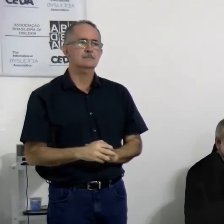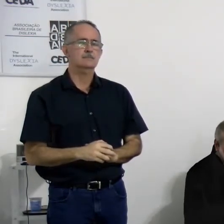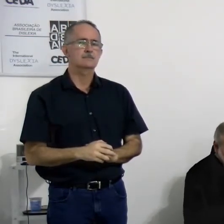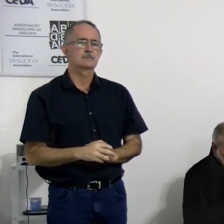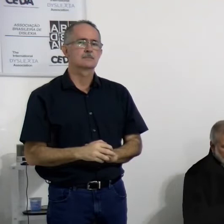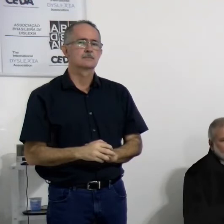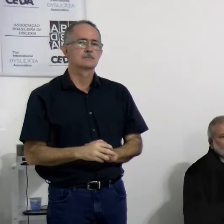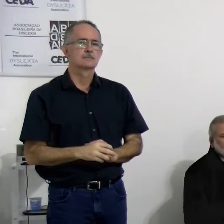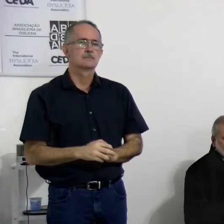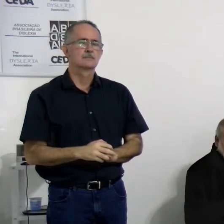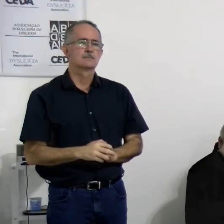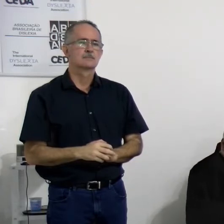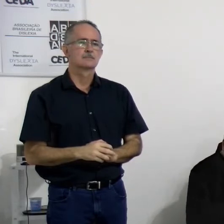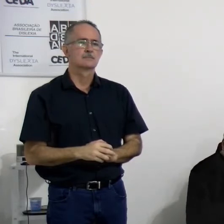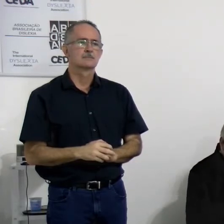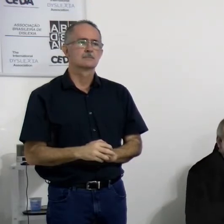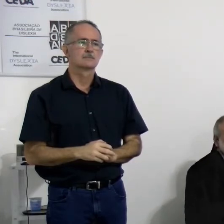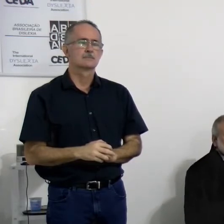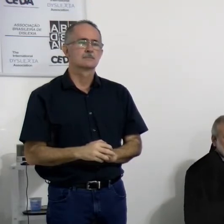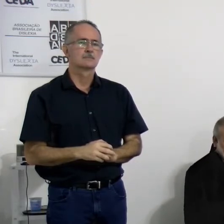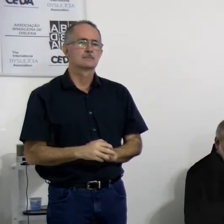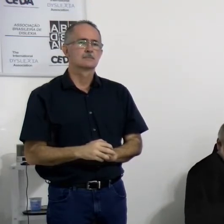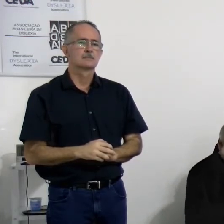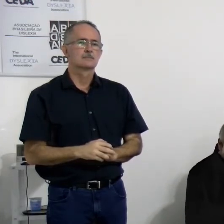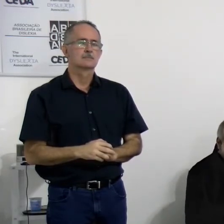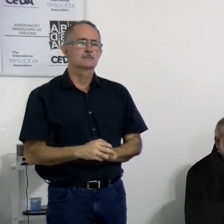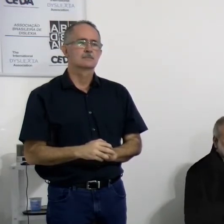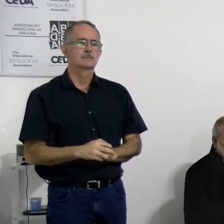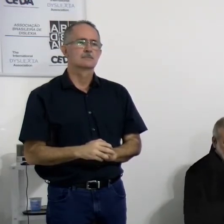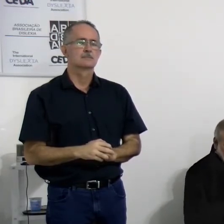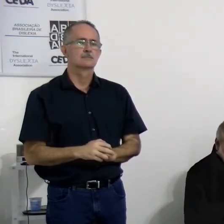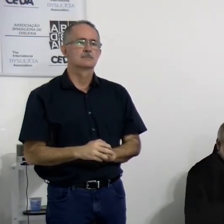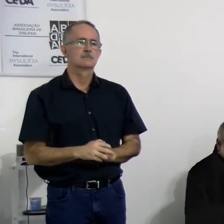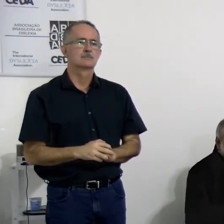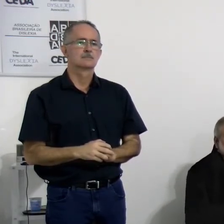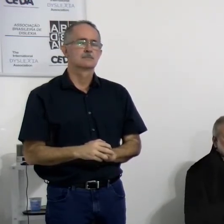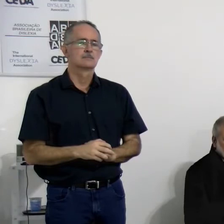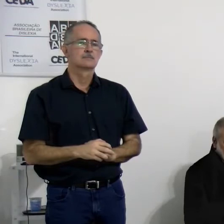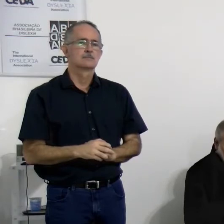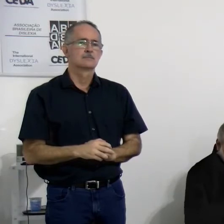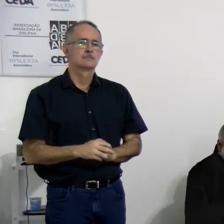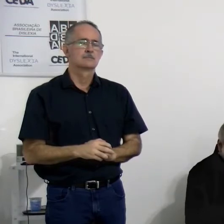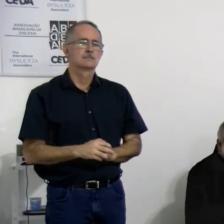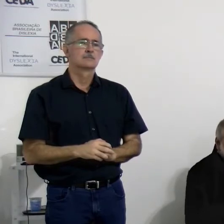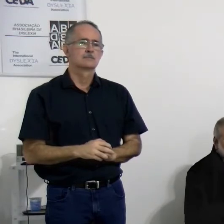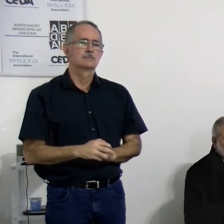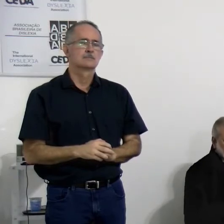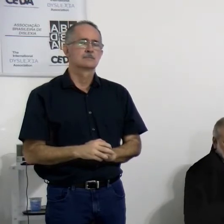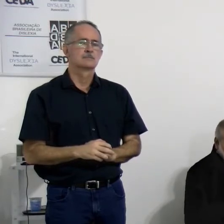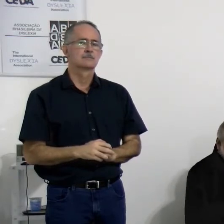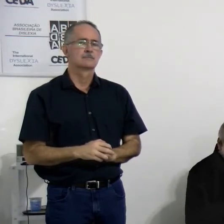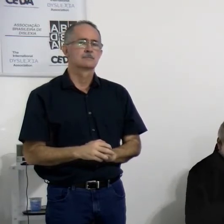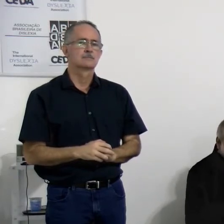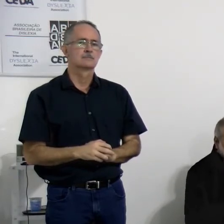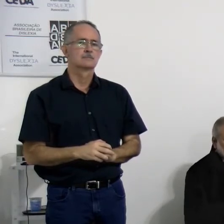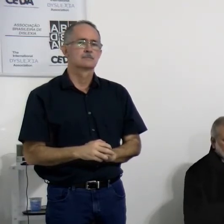with myself and a number of other people from across the United States who do early